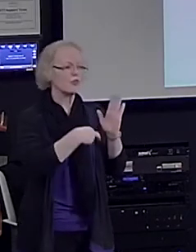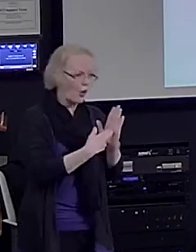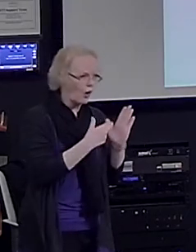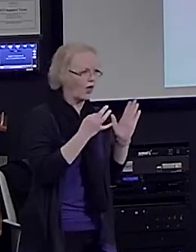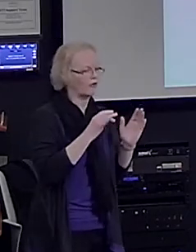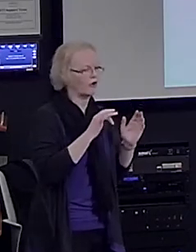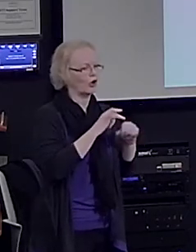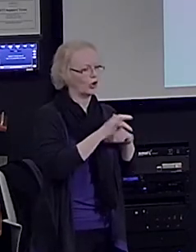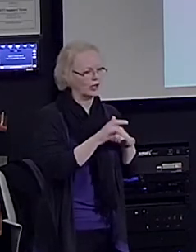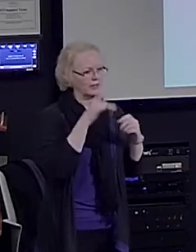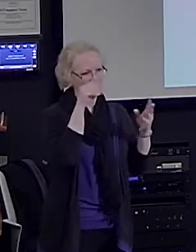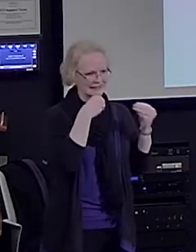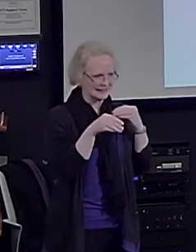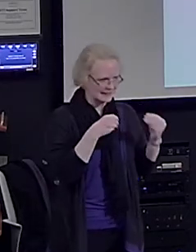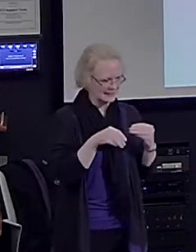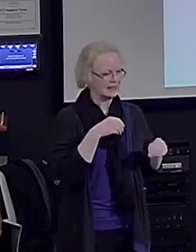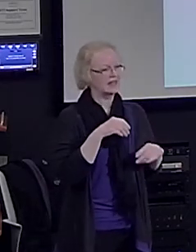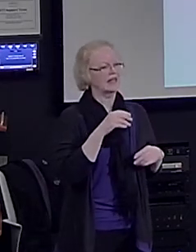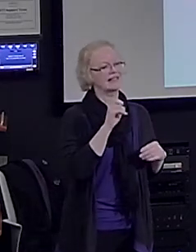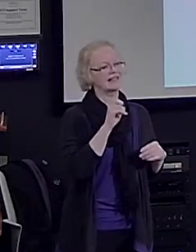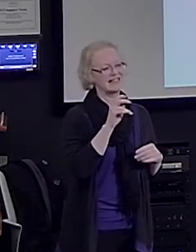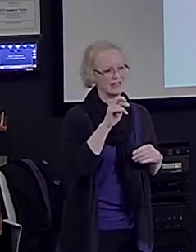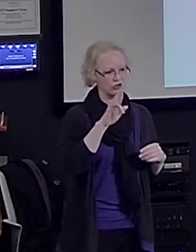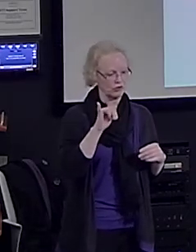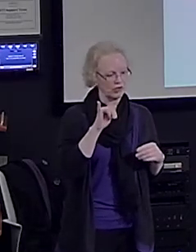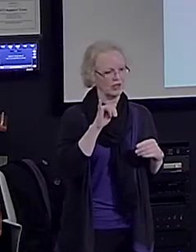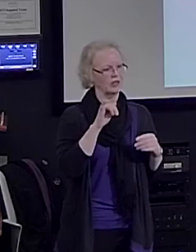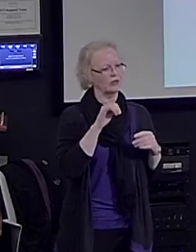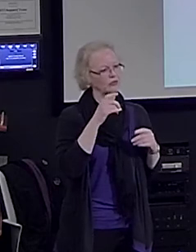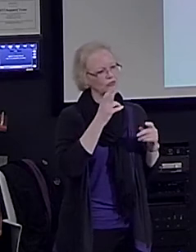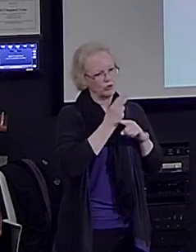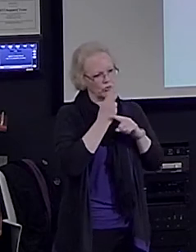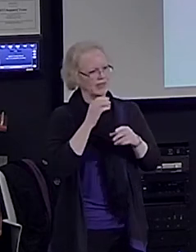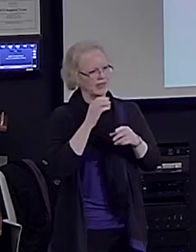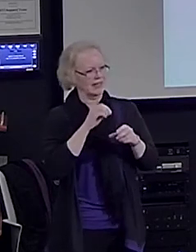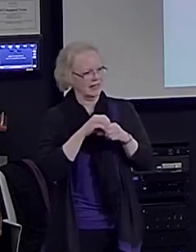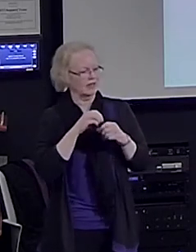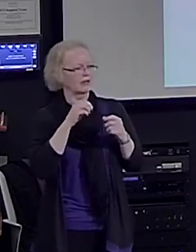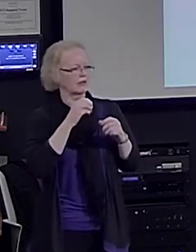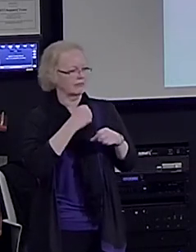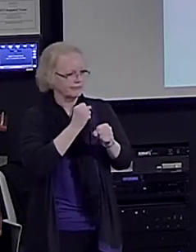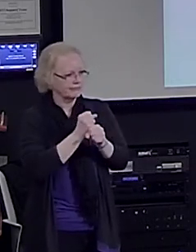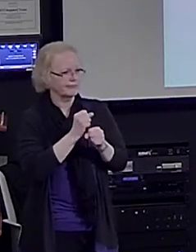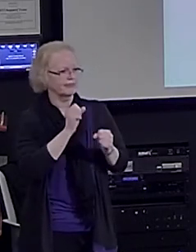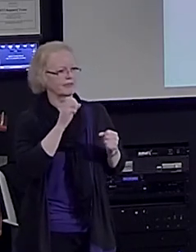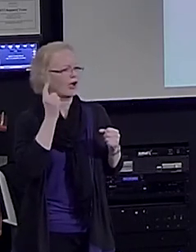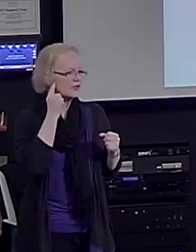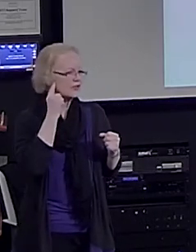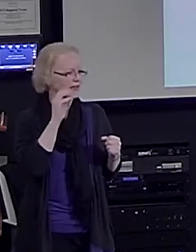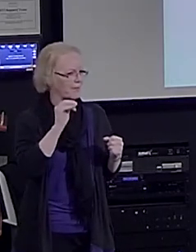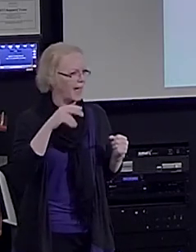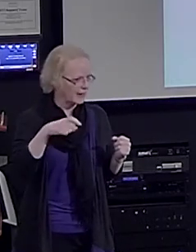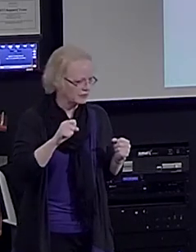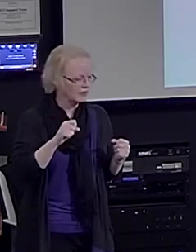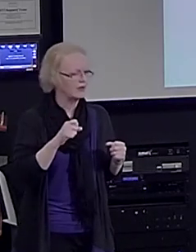attention and sensory recruitment in the construction of cortical sensory maps provides an essential essential